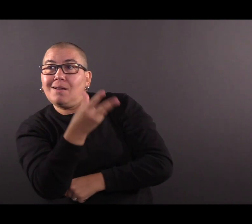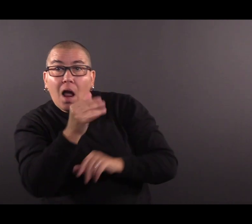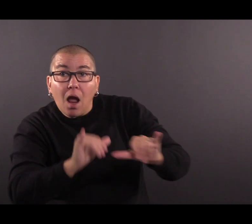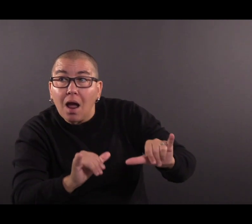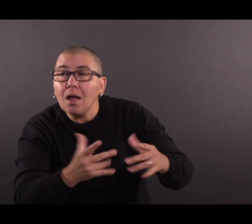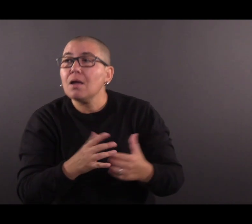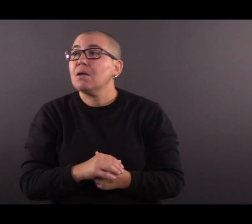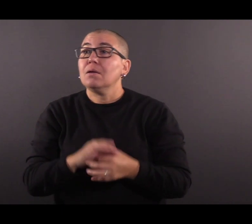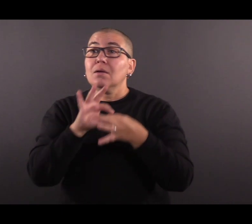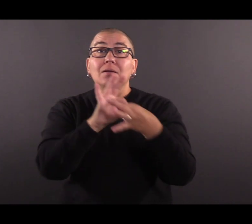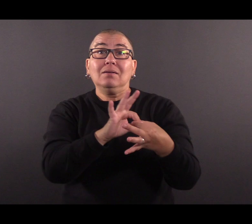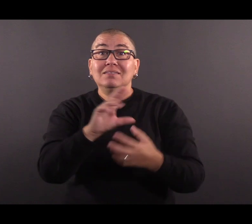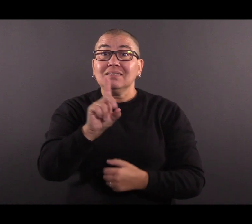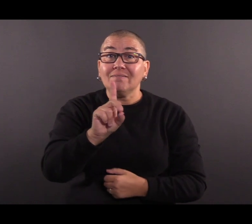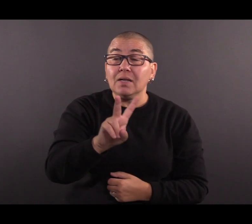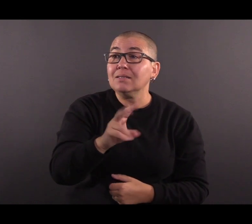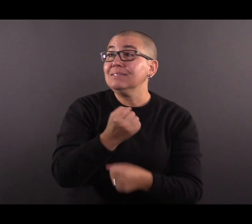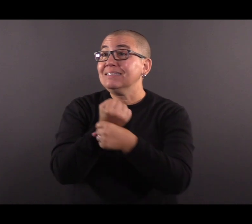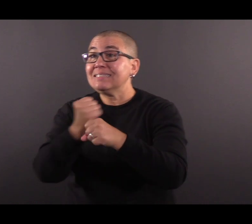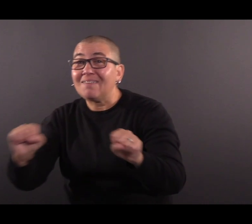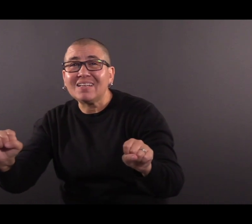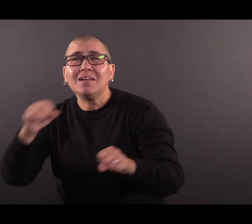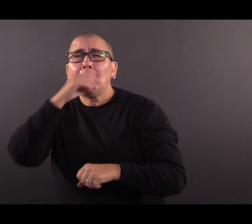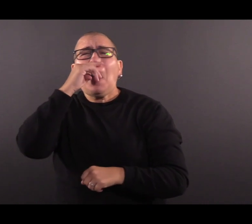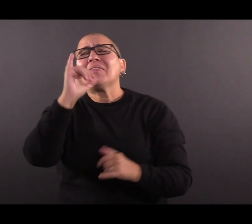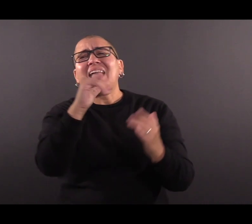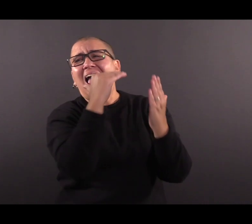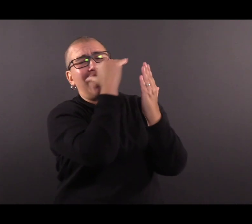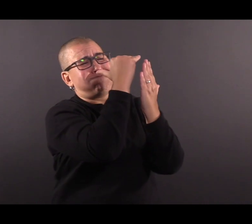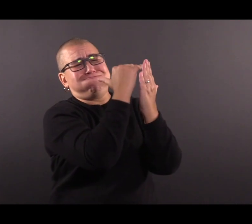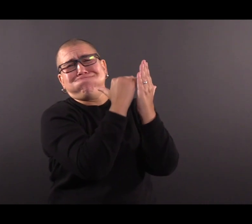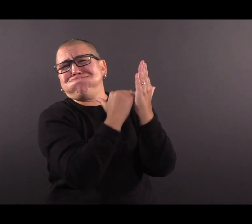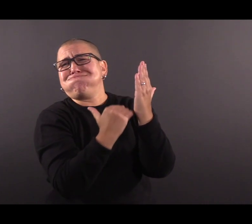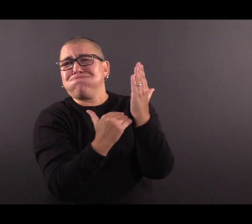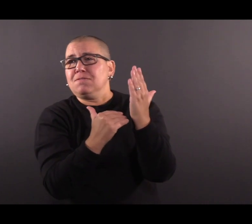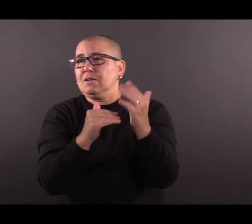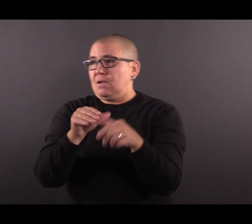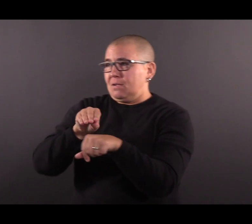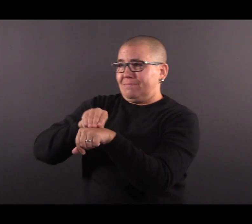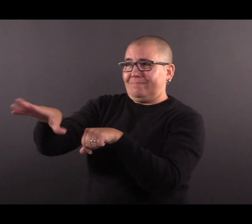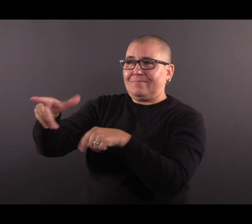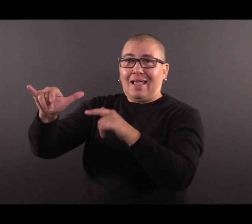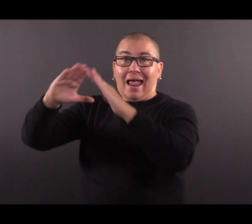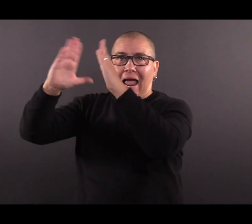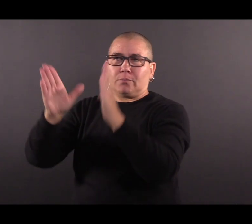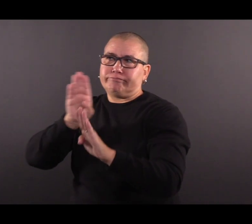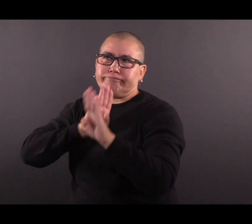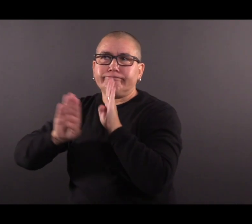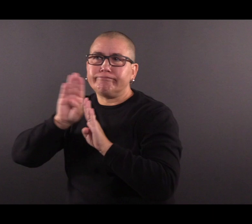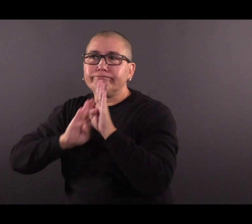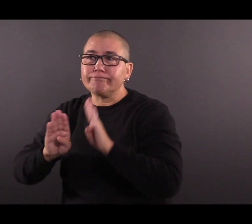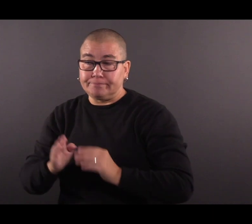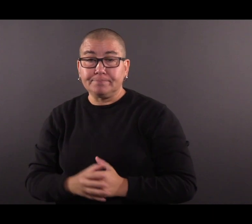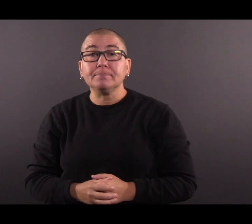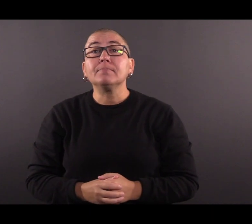such as the dynamics of domestic violence, safety planning, and how these issues affect housing.